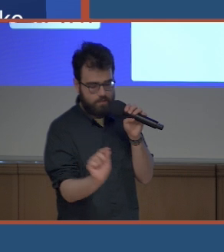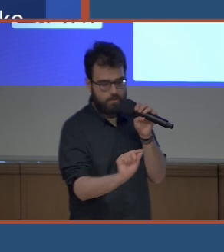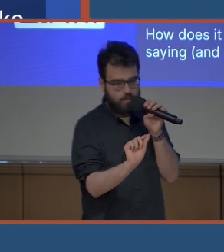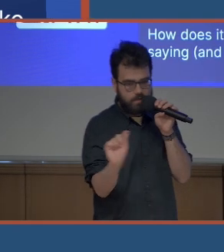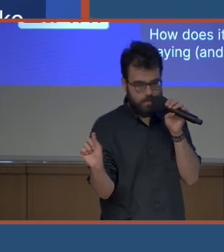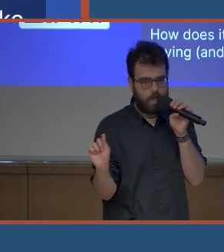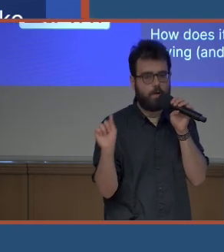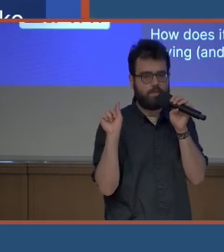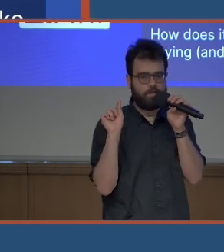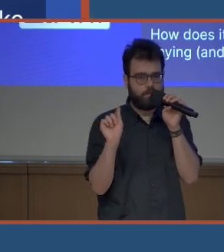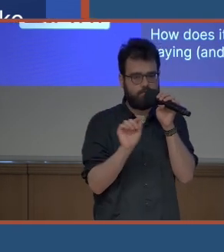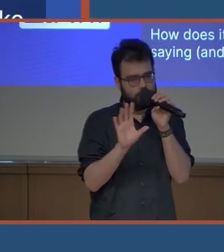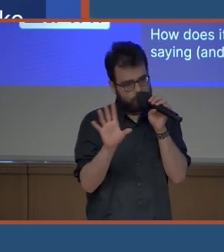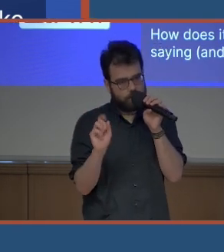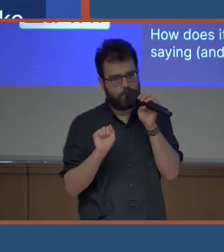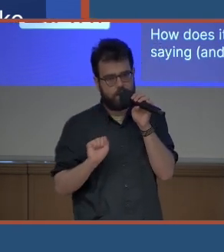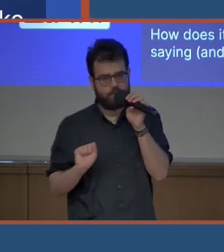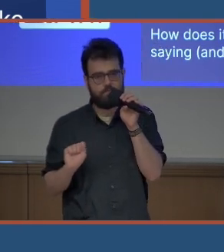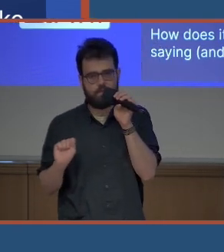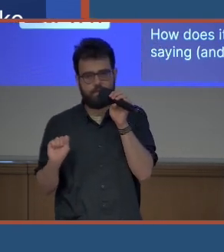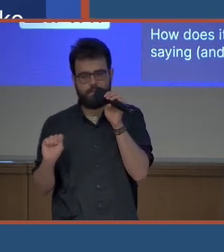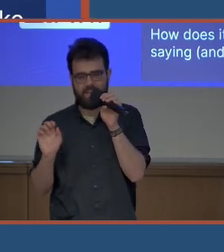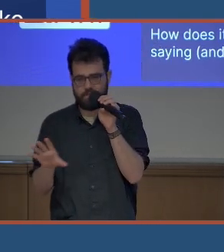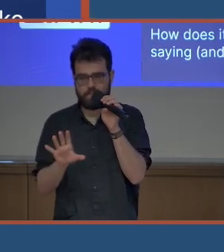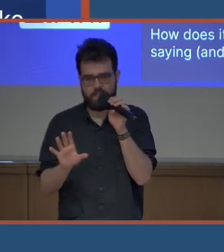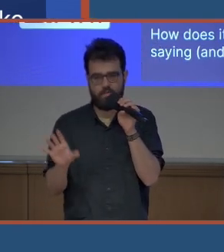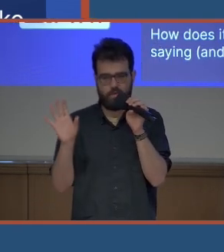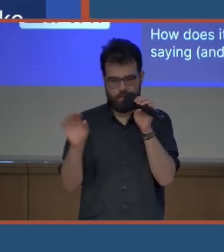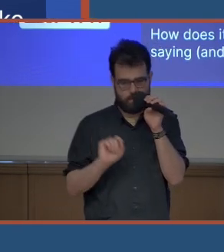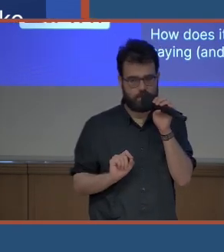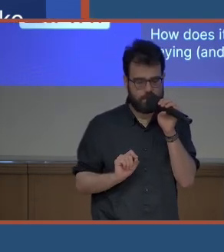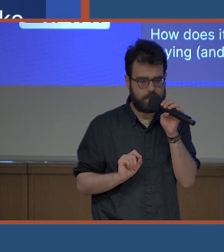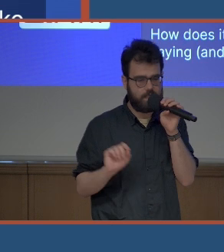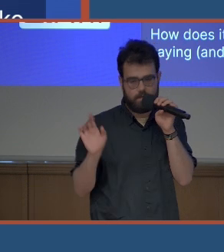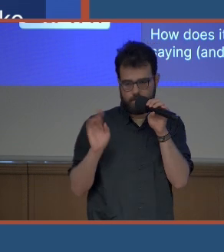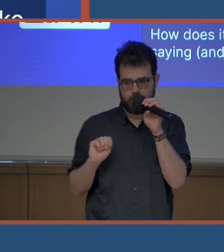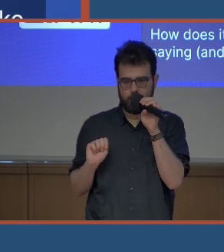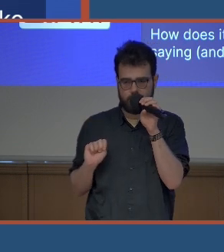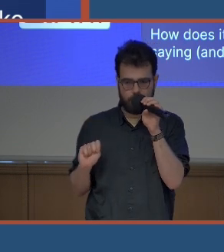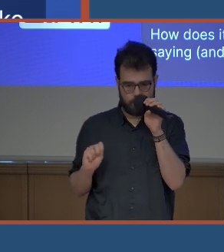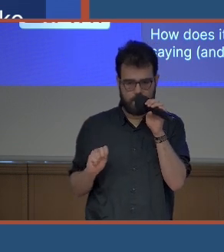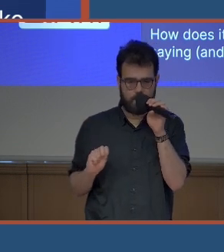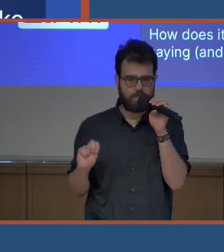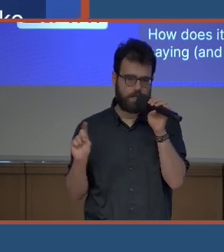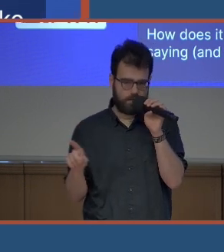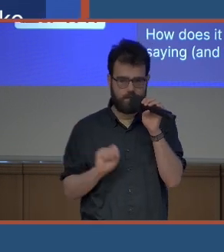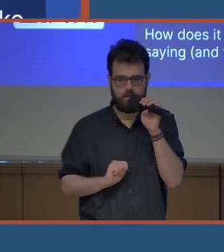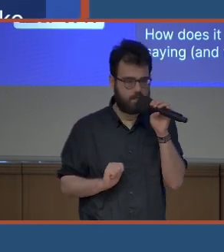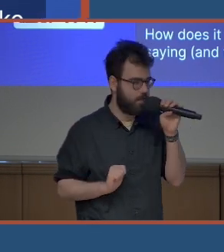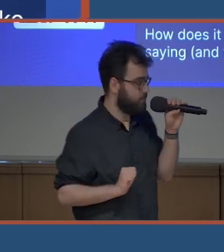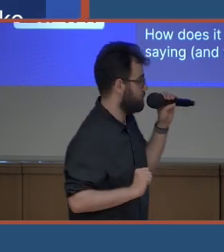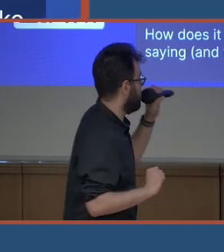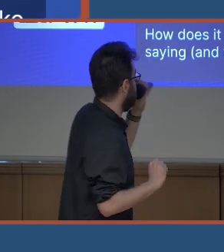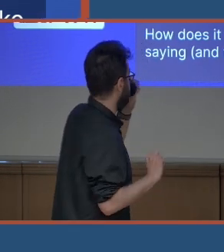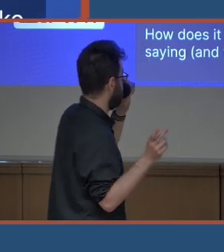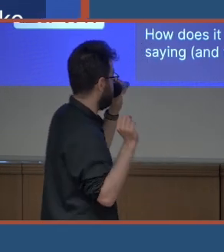language and you read these comments, you can pretty well understand what they're trying to say. If you don't know sign language, I think you can